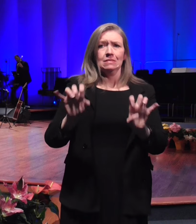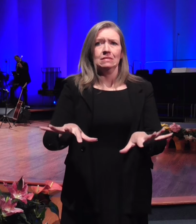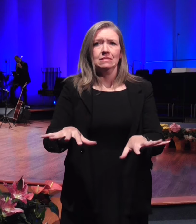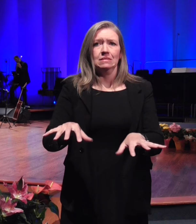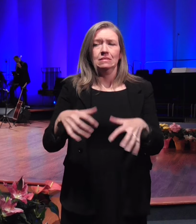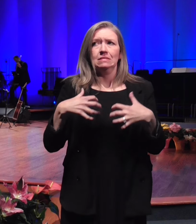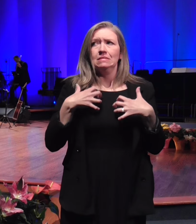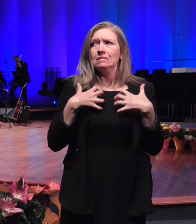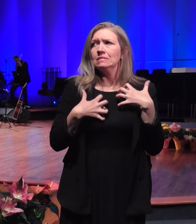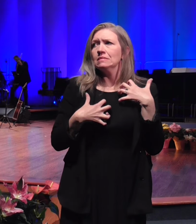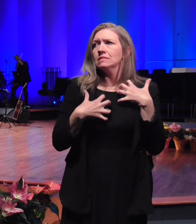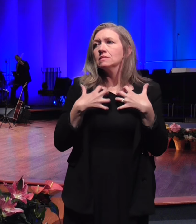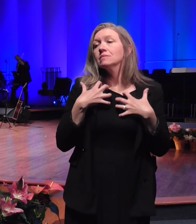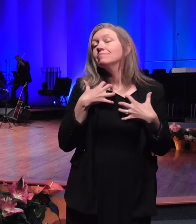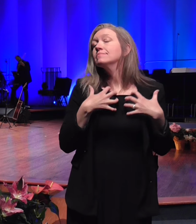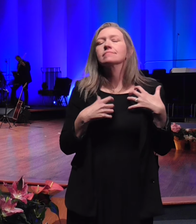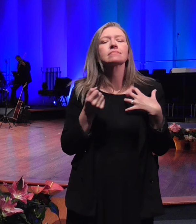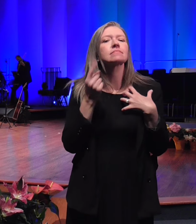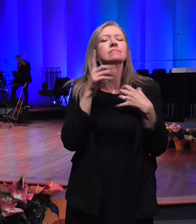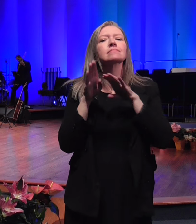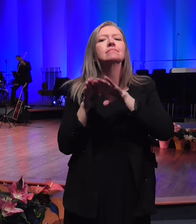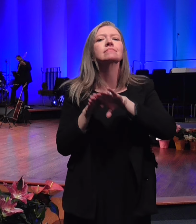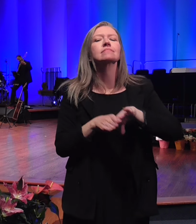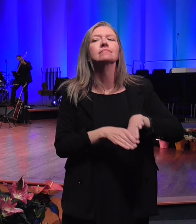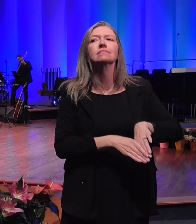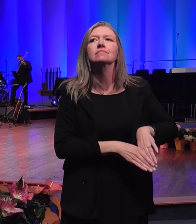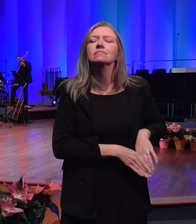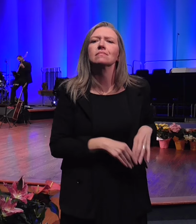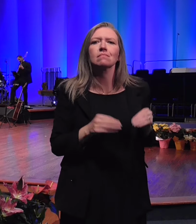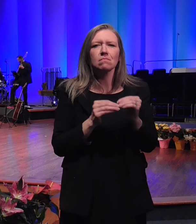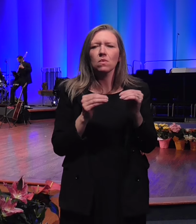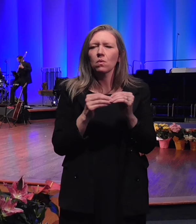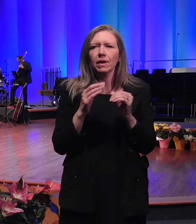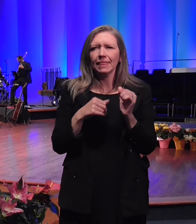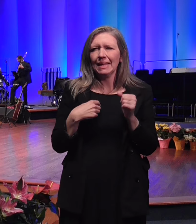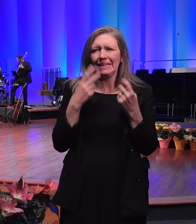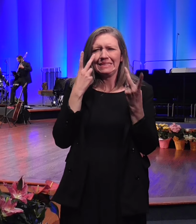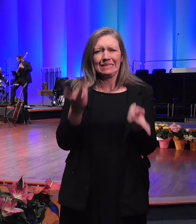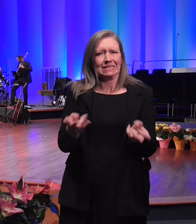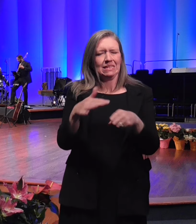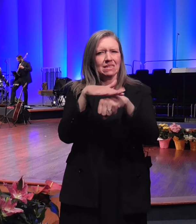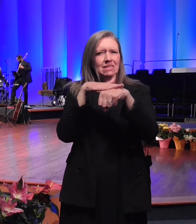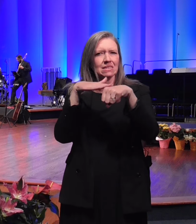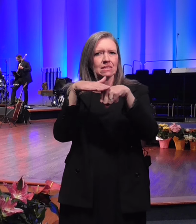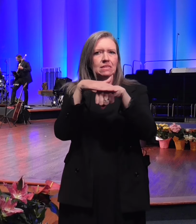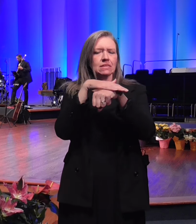Well, there's more than what I see.